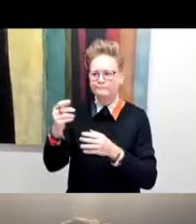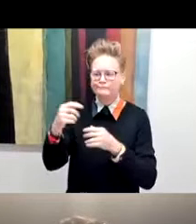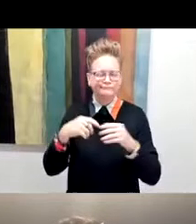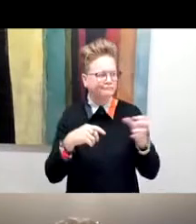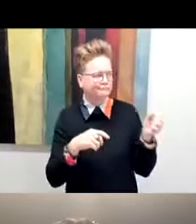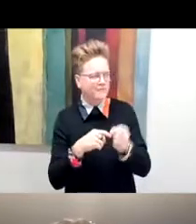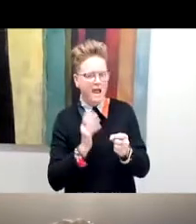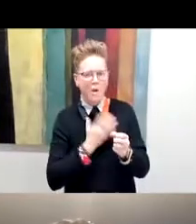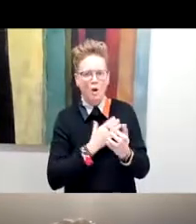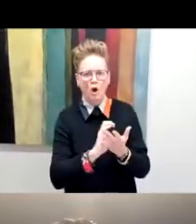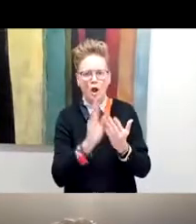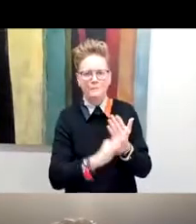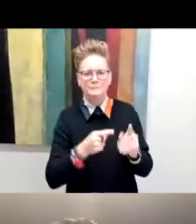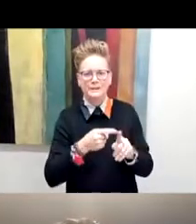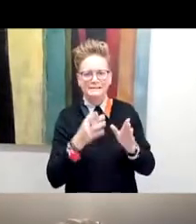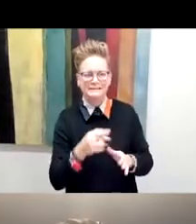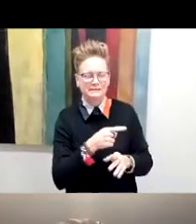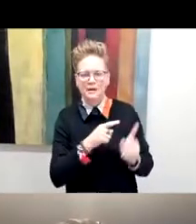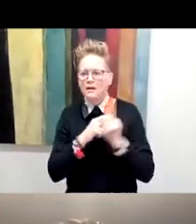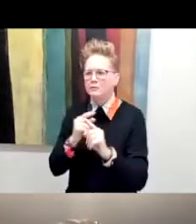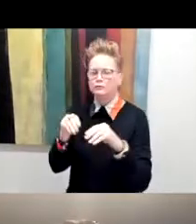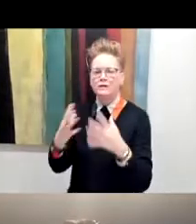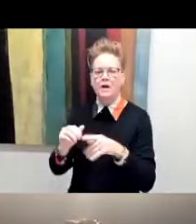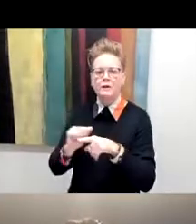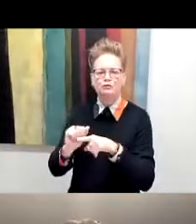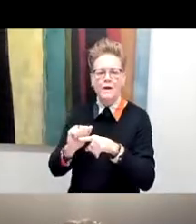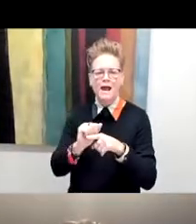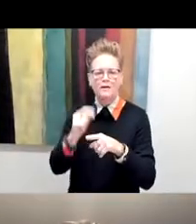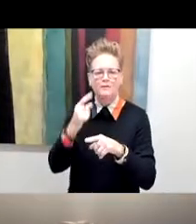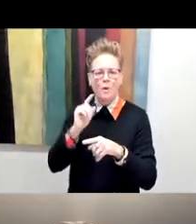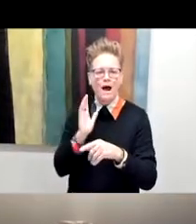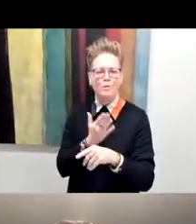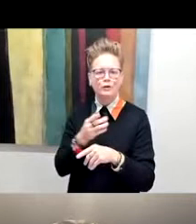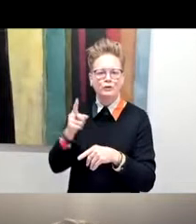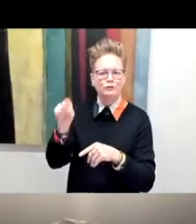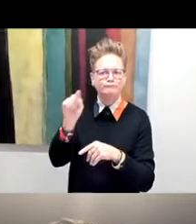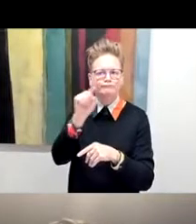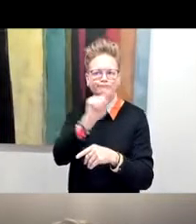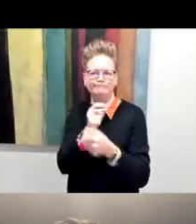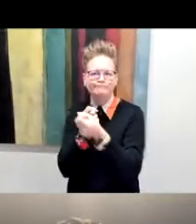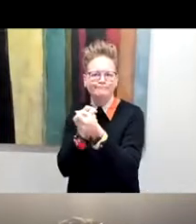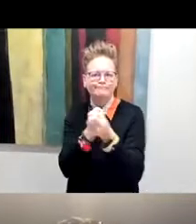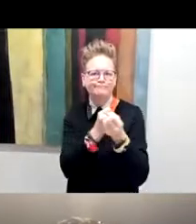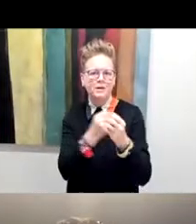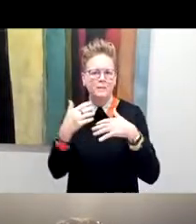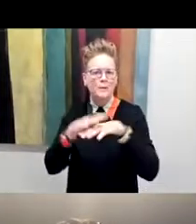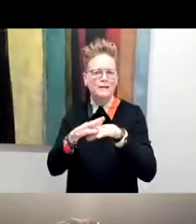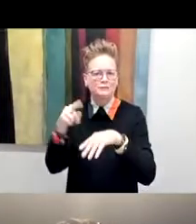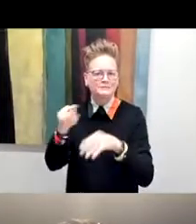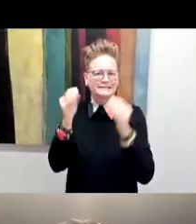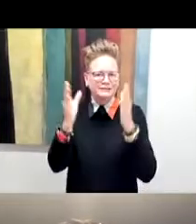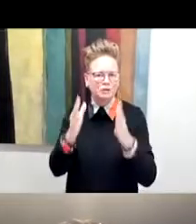resources. And so we get a curriculum specialist to provide training for